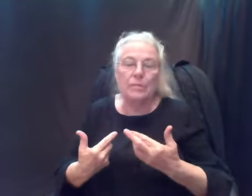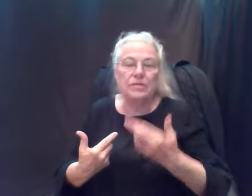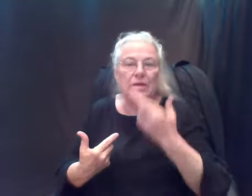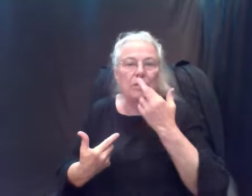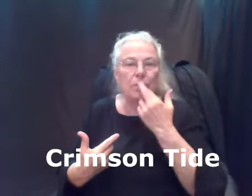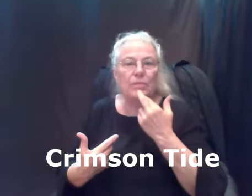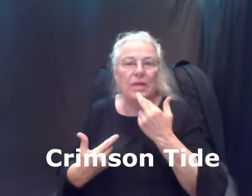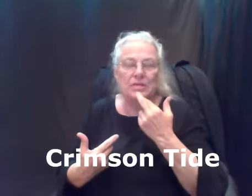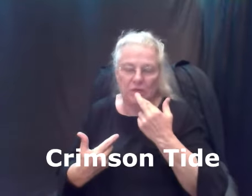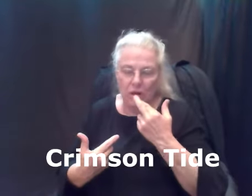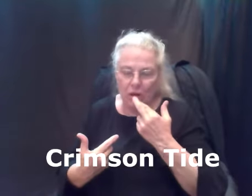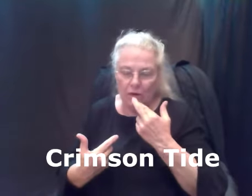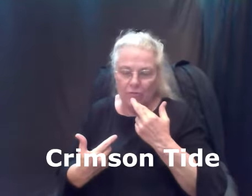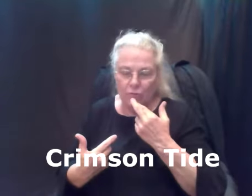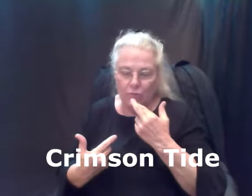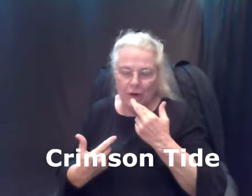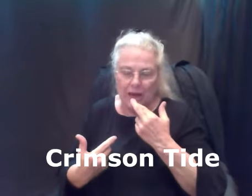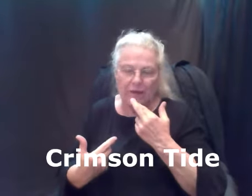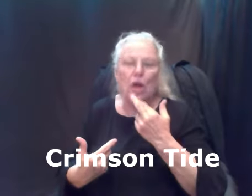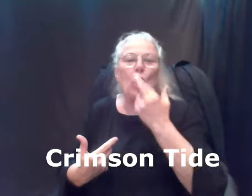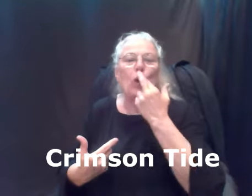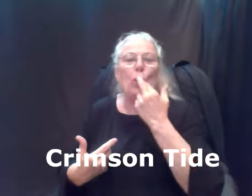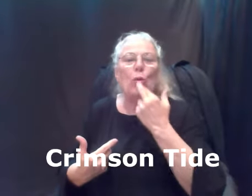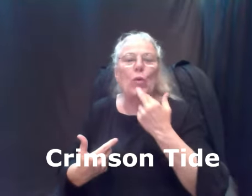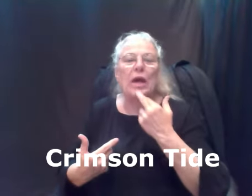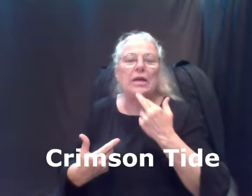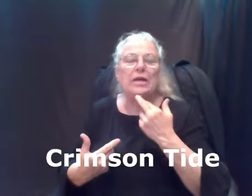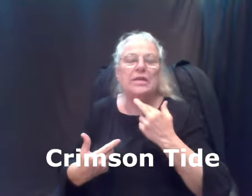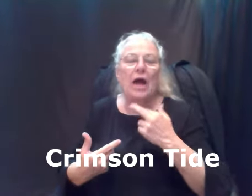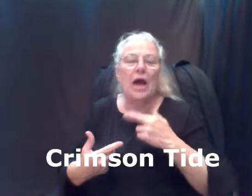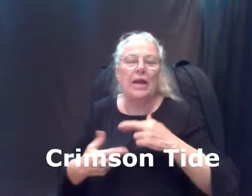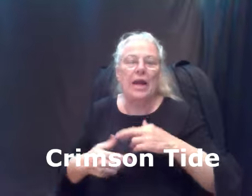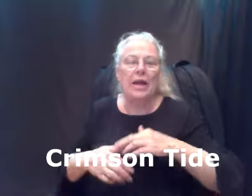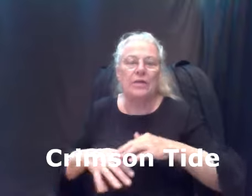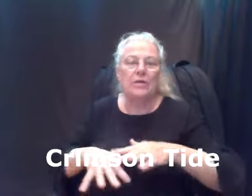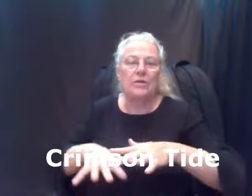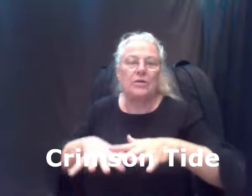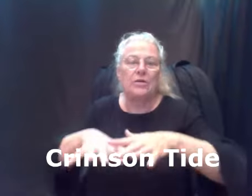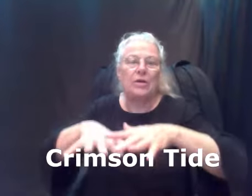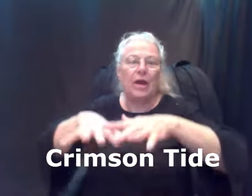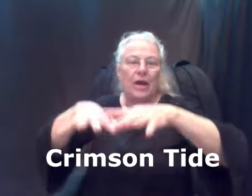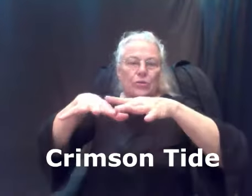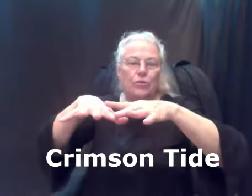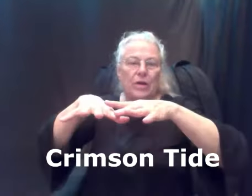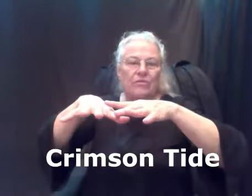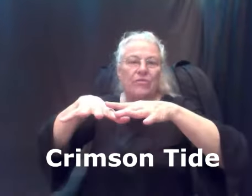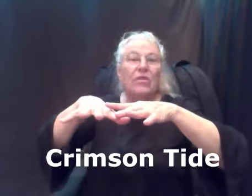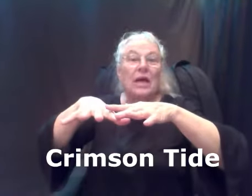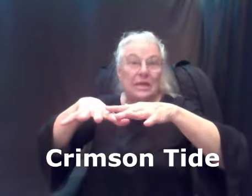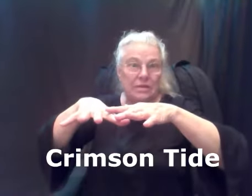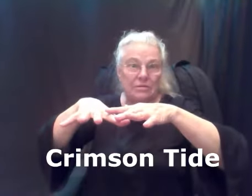Crimson is the color of red. Red tide, and I do red flood.